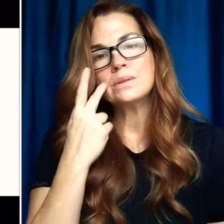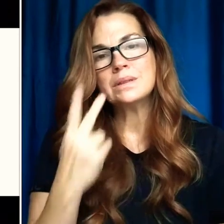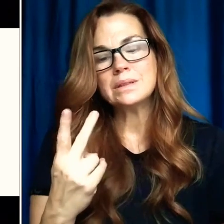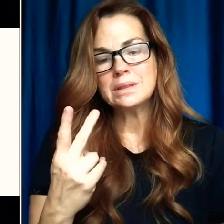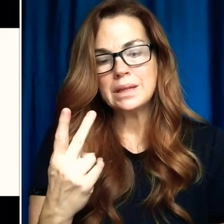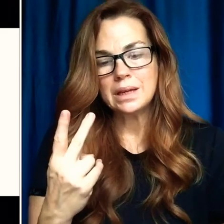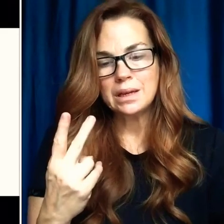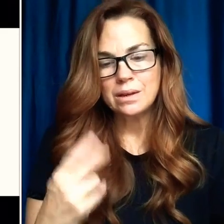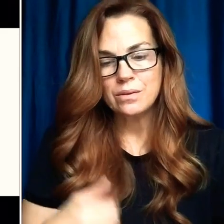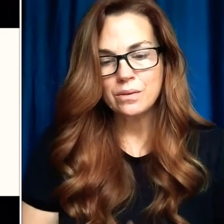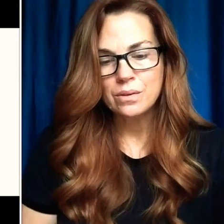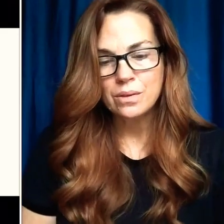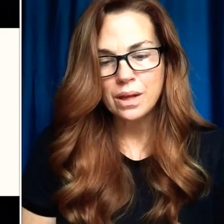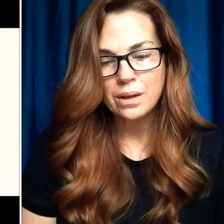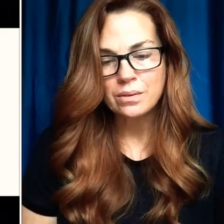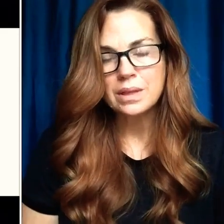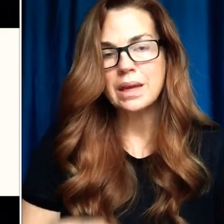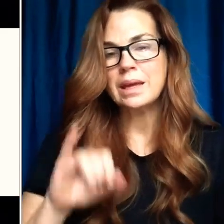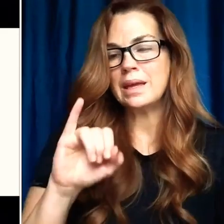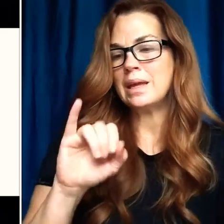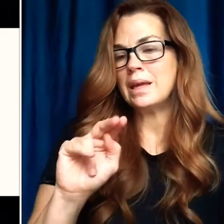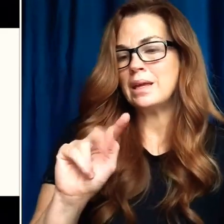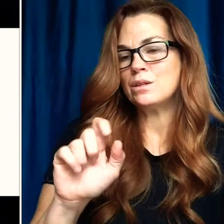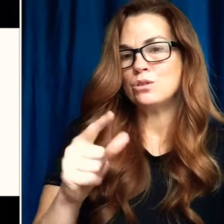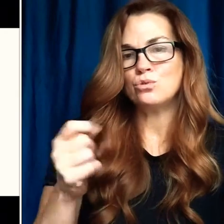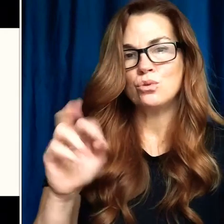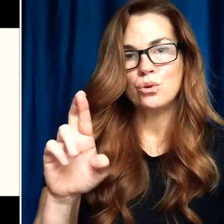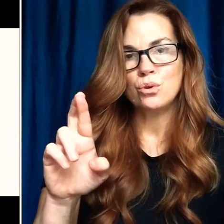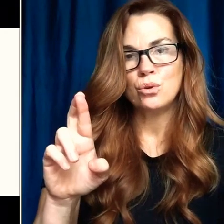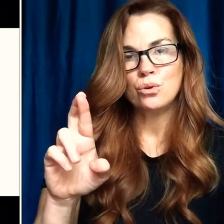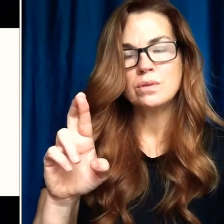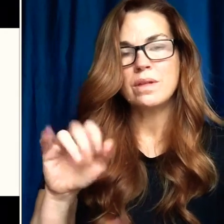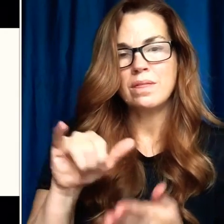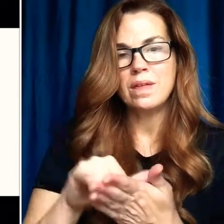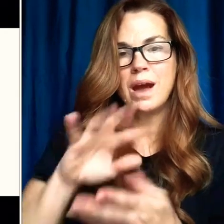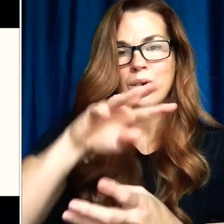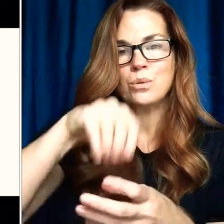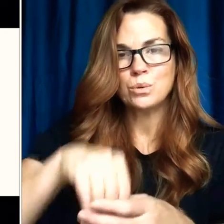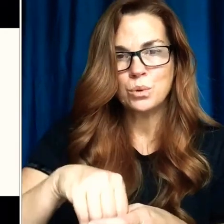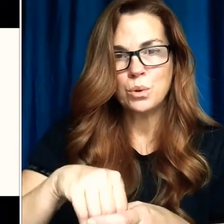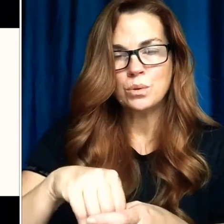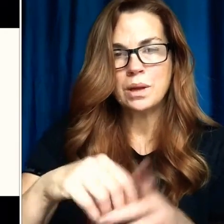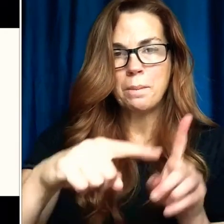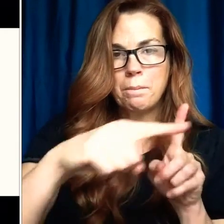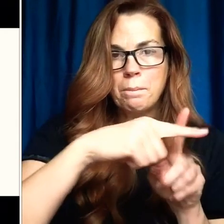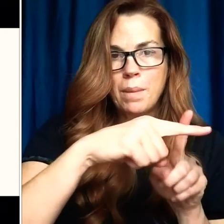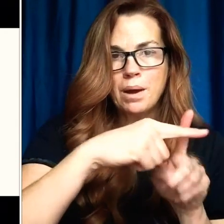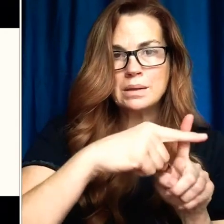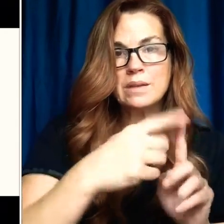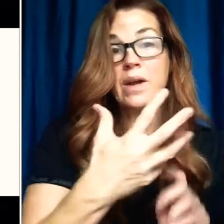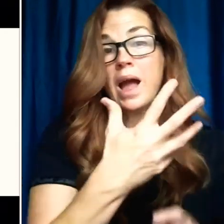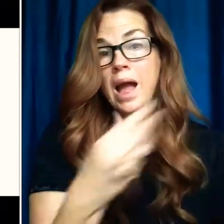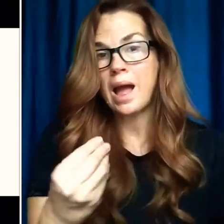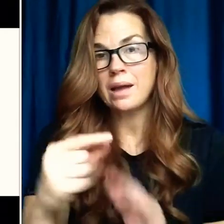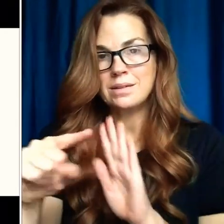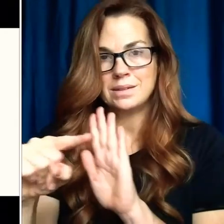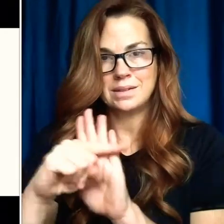and now their opposites as well. Why all these sets? Natural numbers are used for